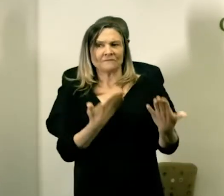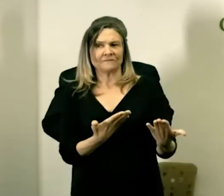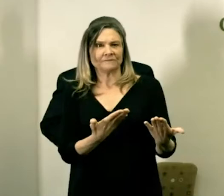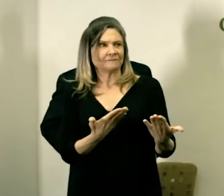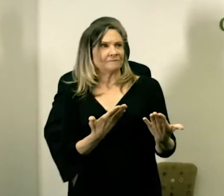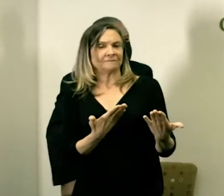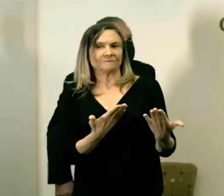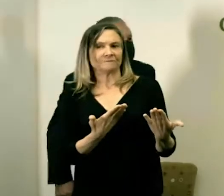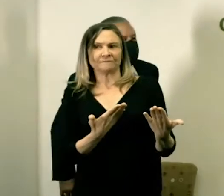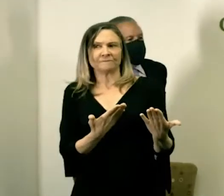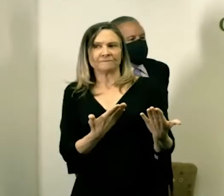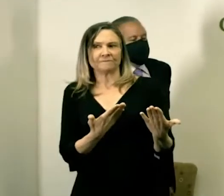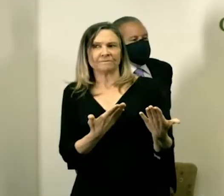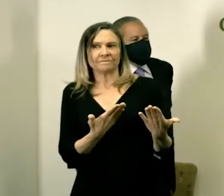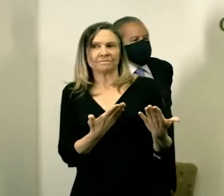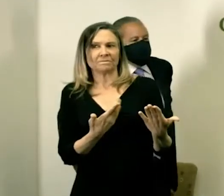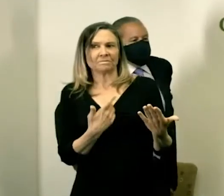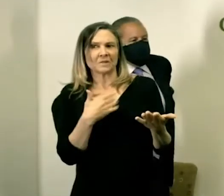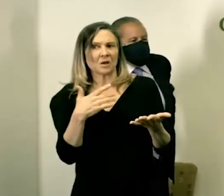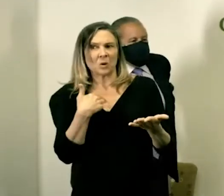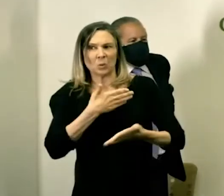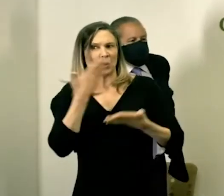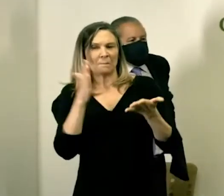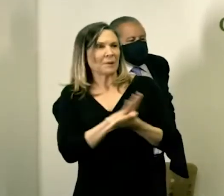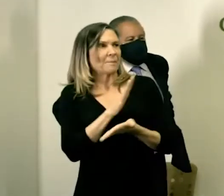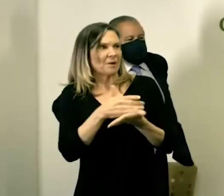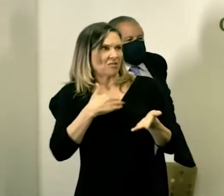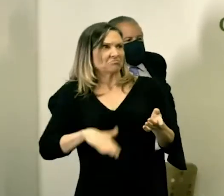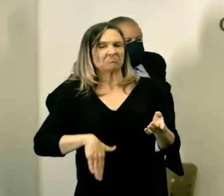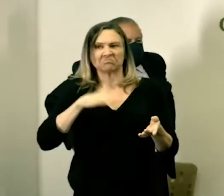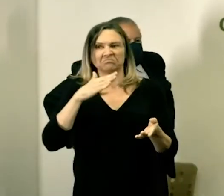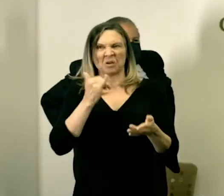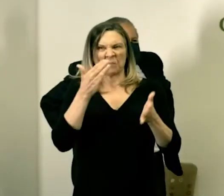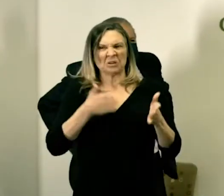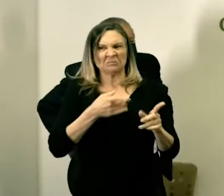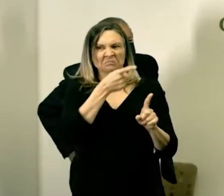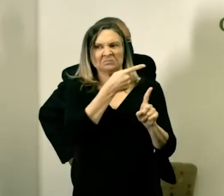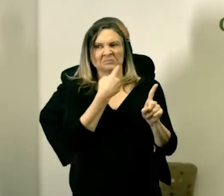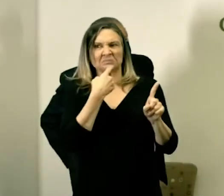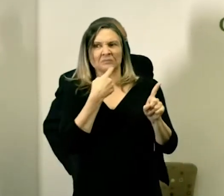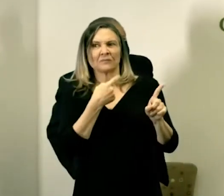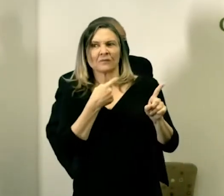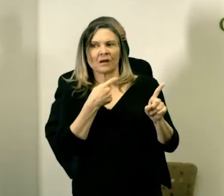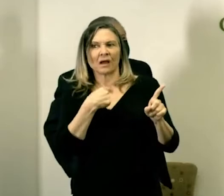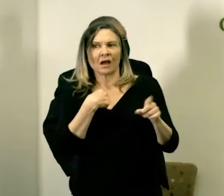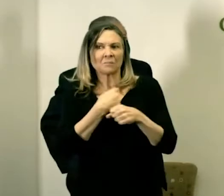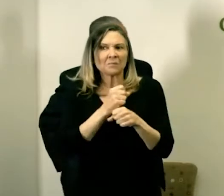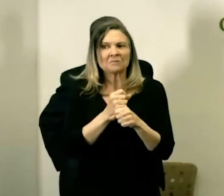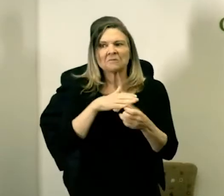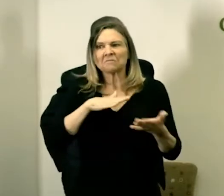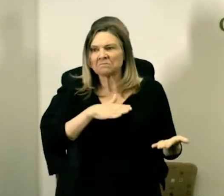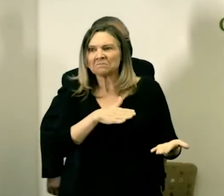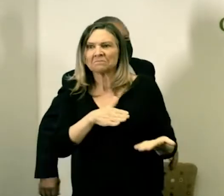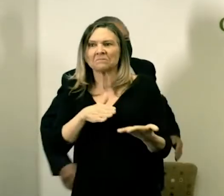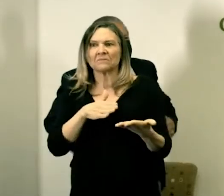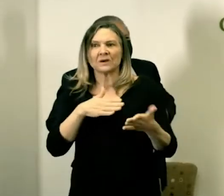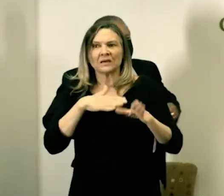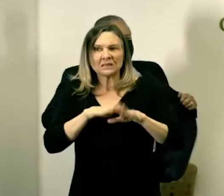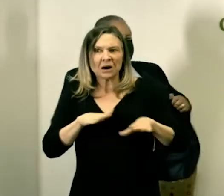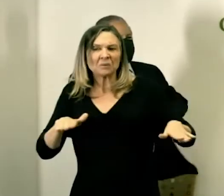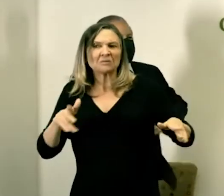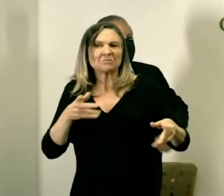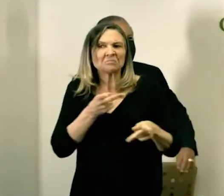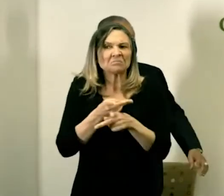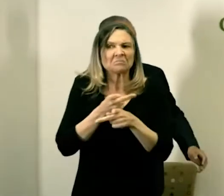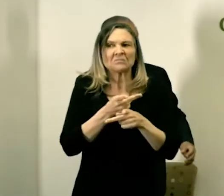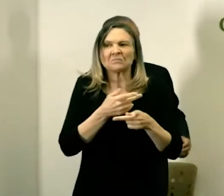undocumented communities. Having grown up here, I also know that a lot of our food vendors and child care providers are undocumented. That's the only way they